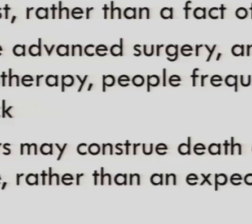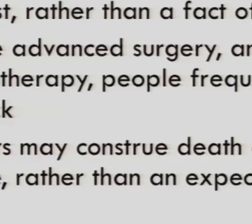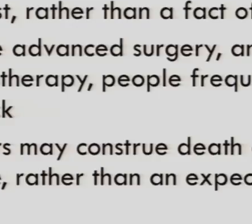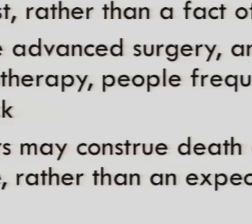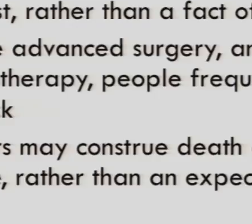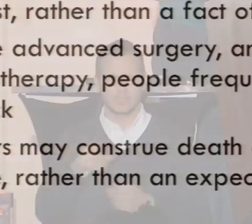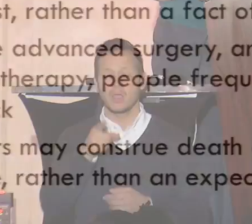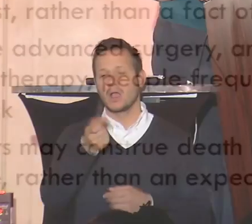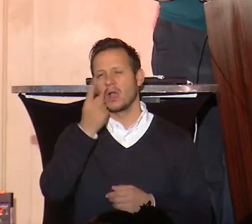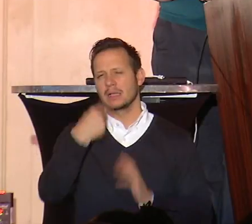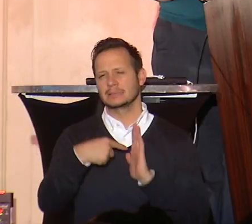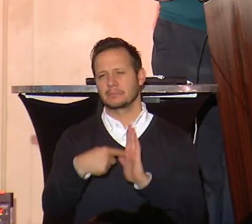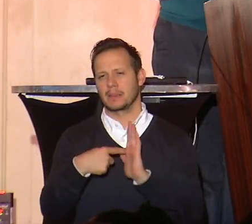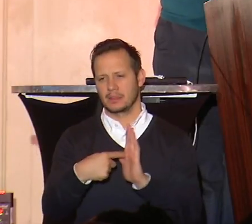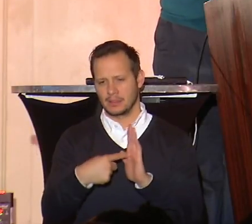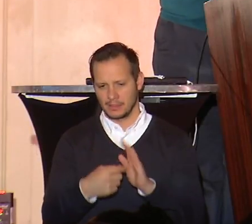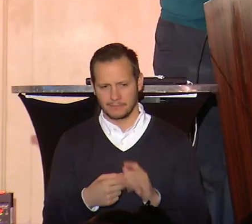example